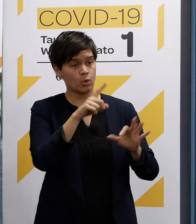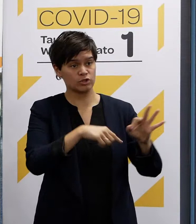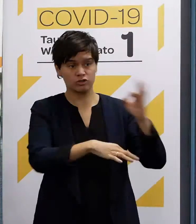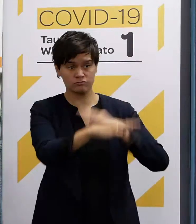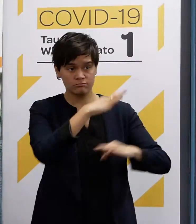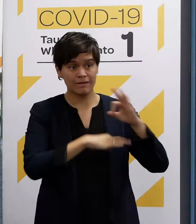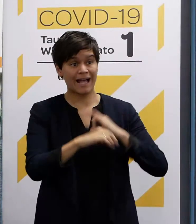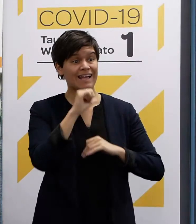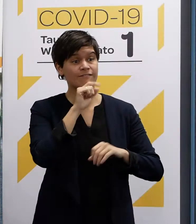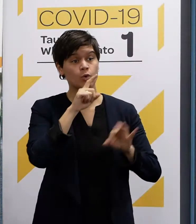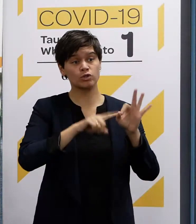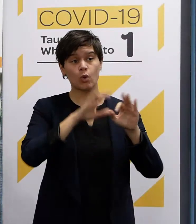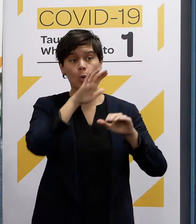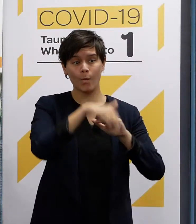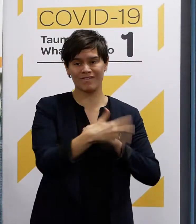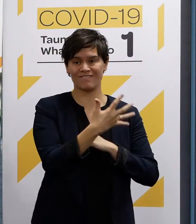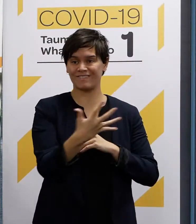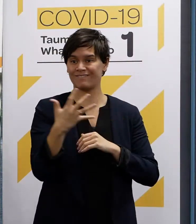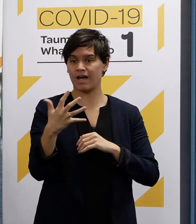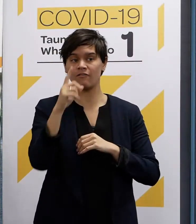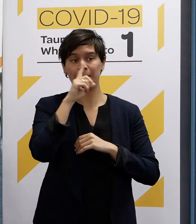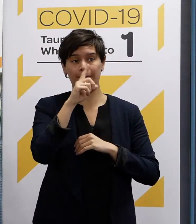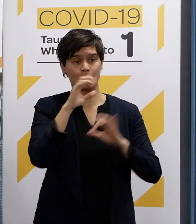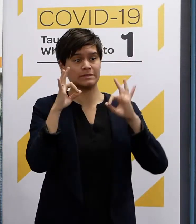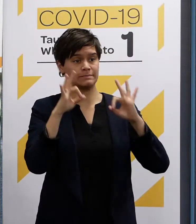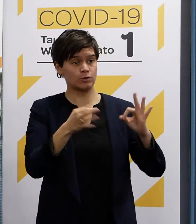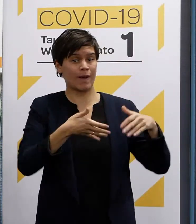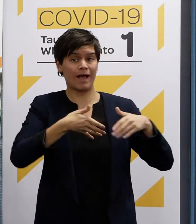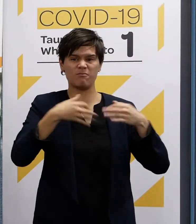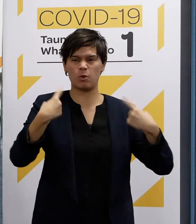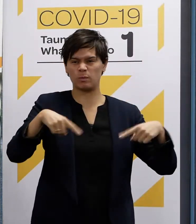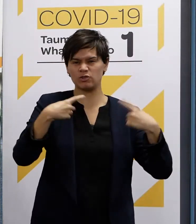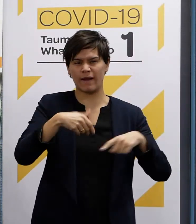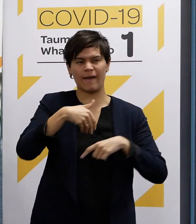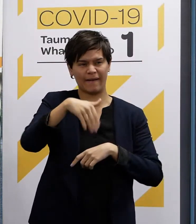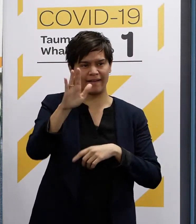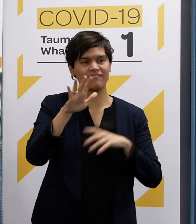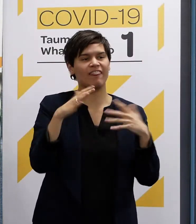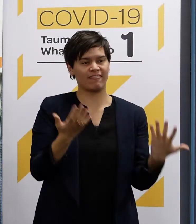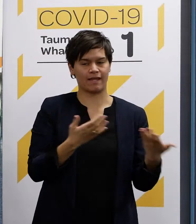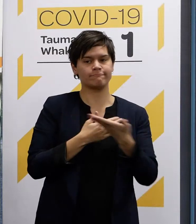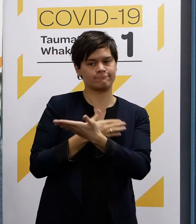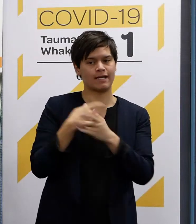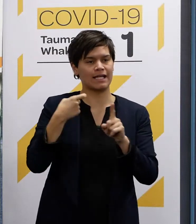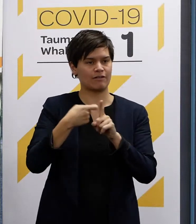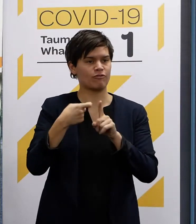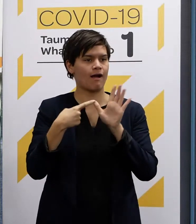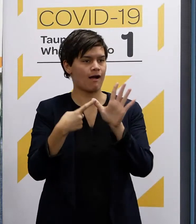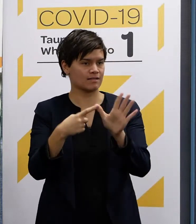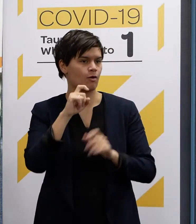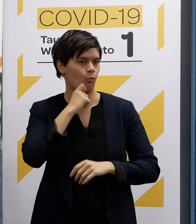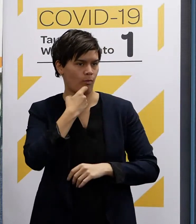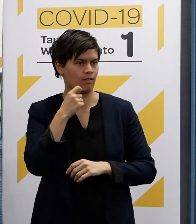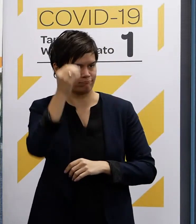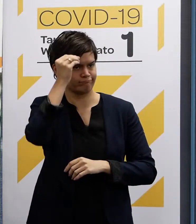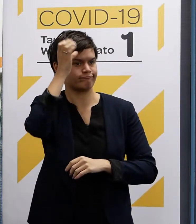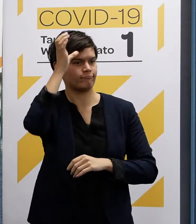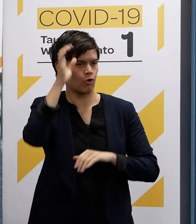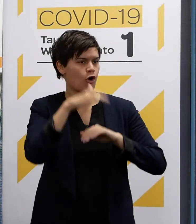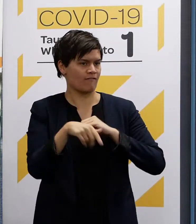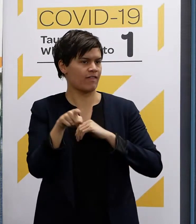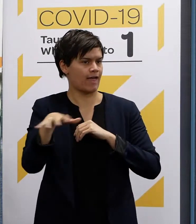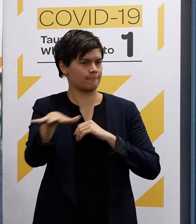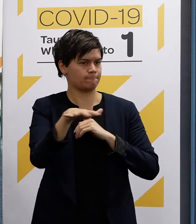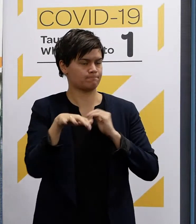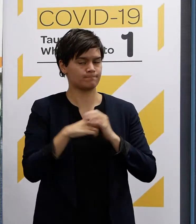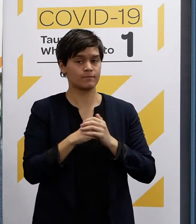placed to answer your questions and just provide some of the context around the numbers that we put out last night. So today there is one new